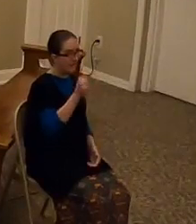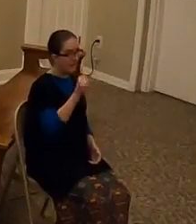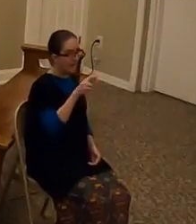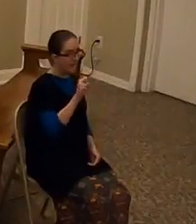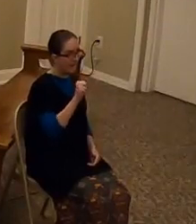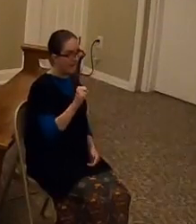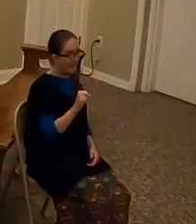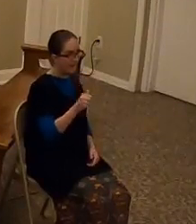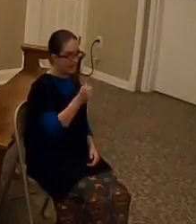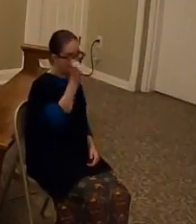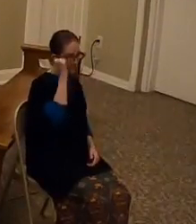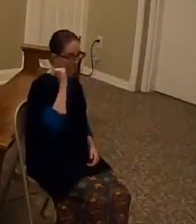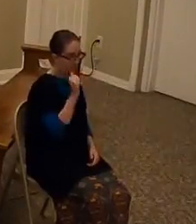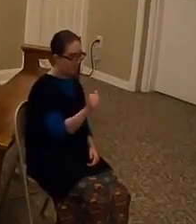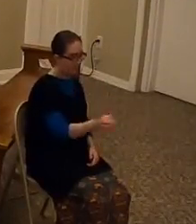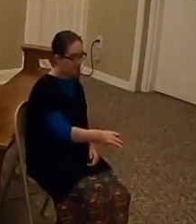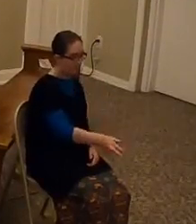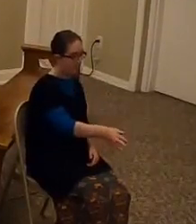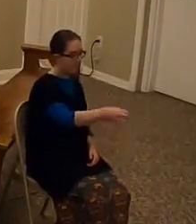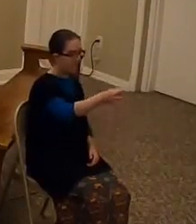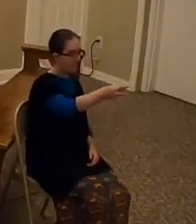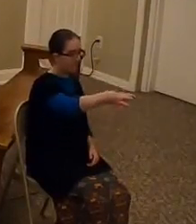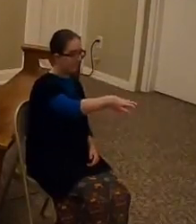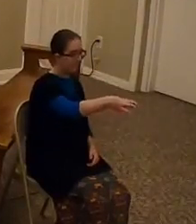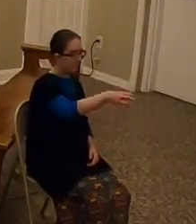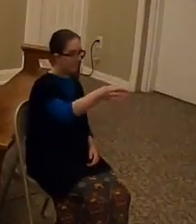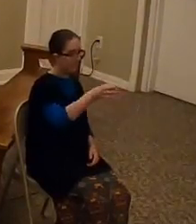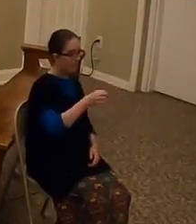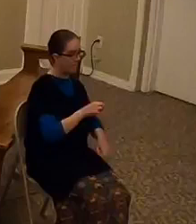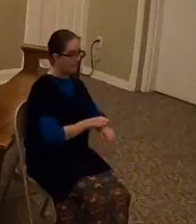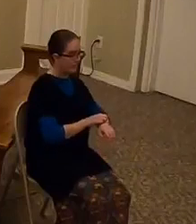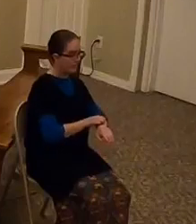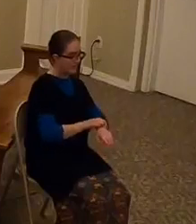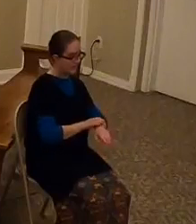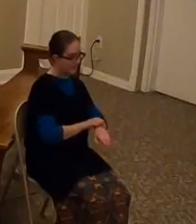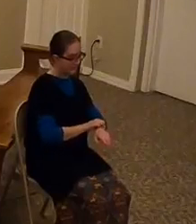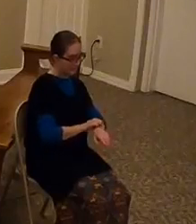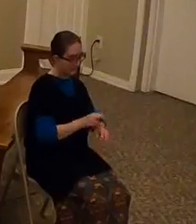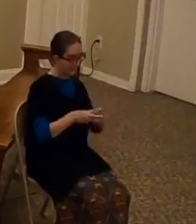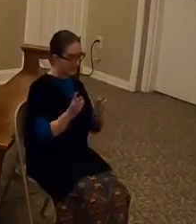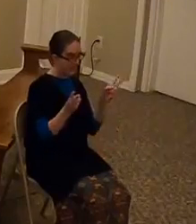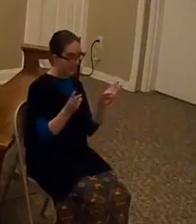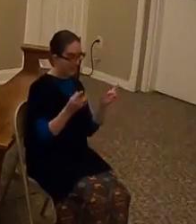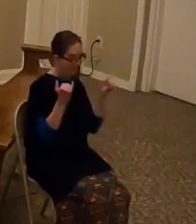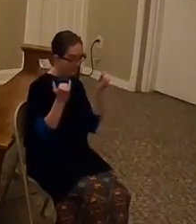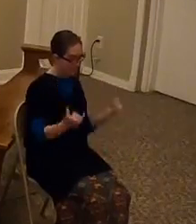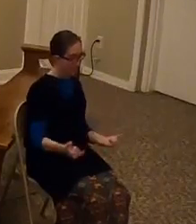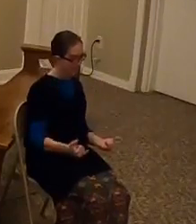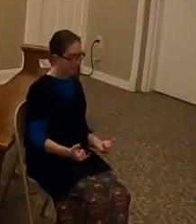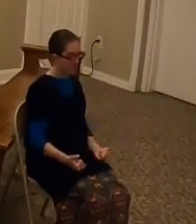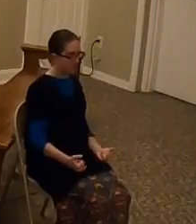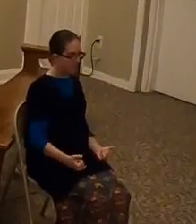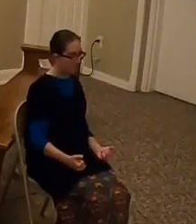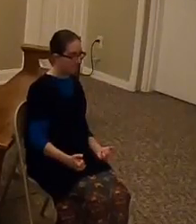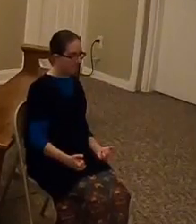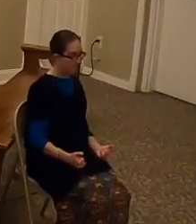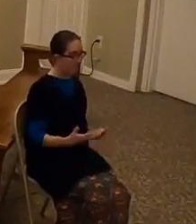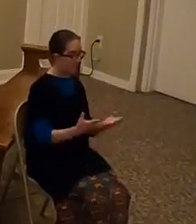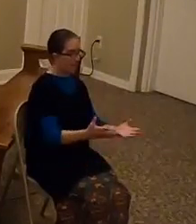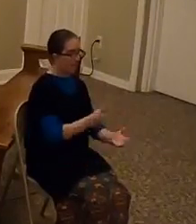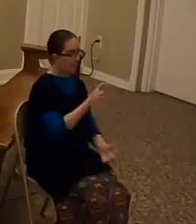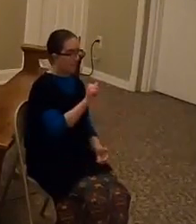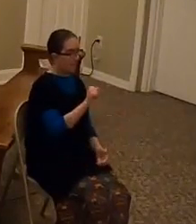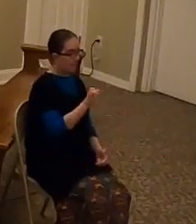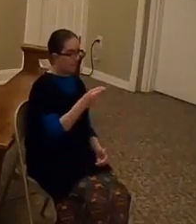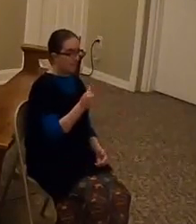them. And when you reach your hand up in there, it irritates your skin really quick. Amen. And it can give you a